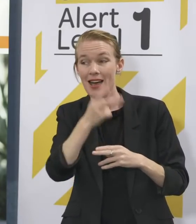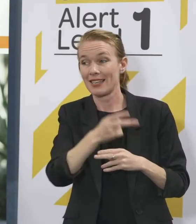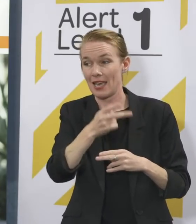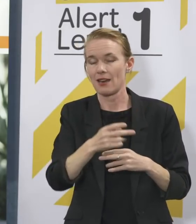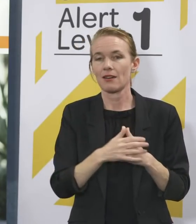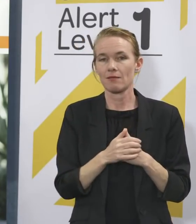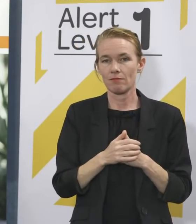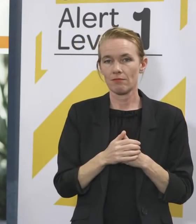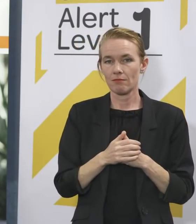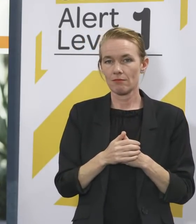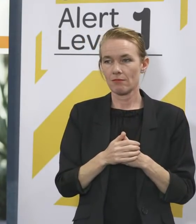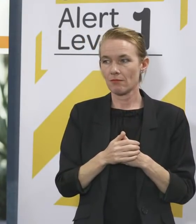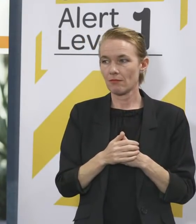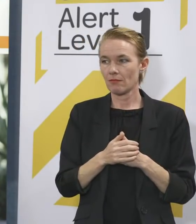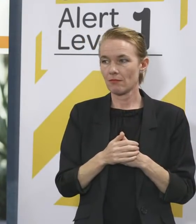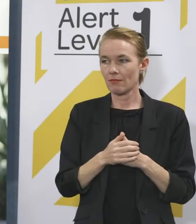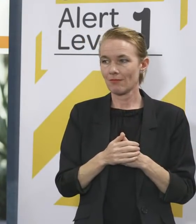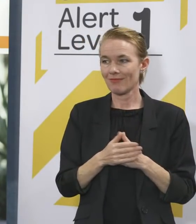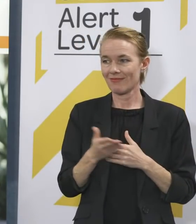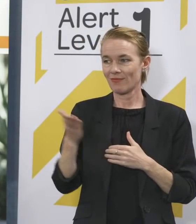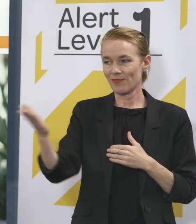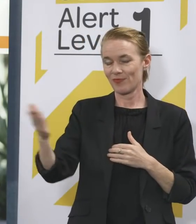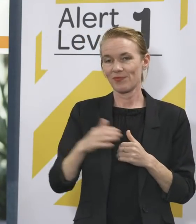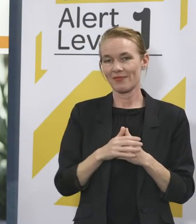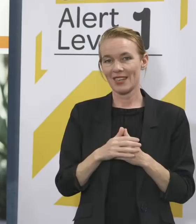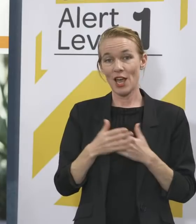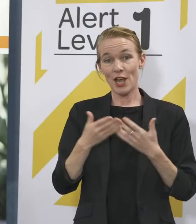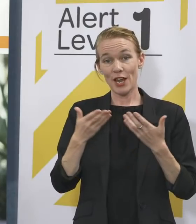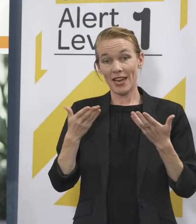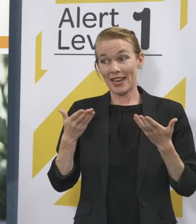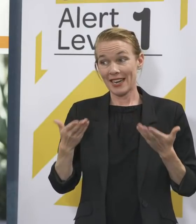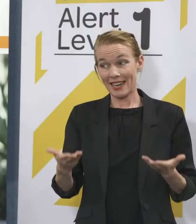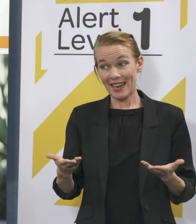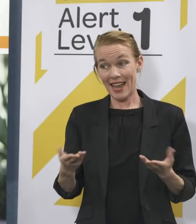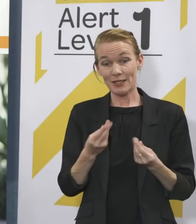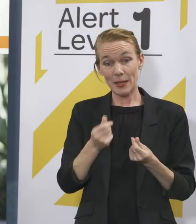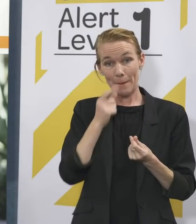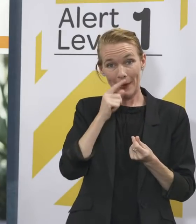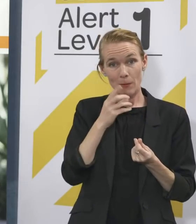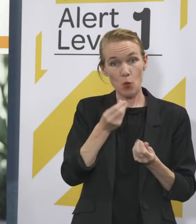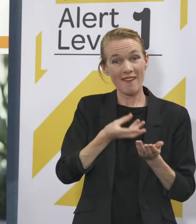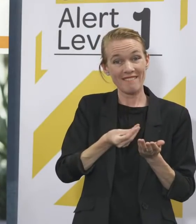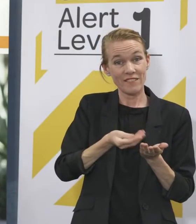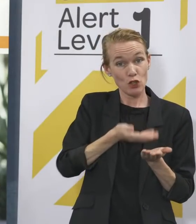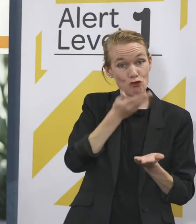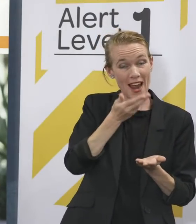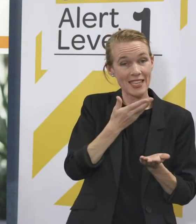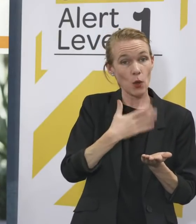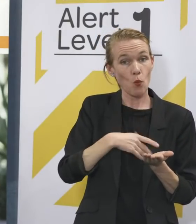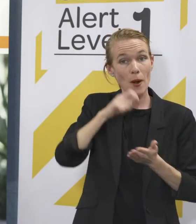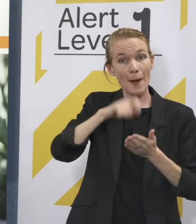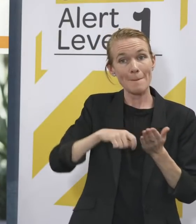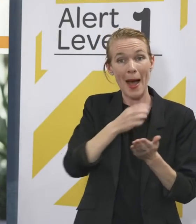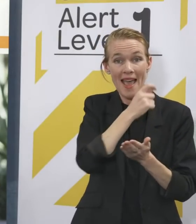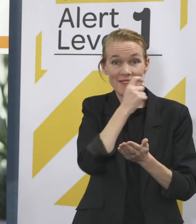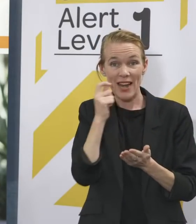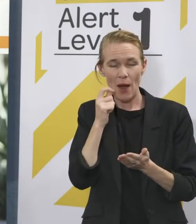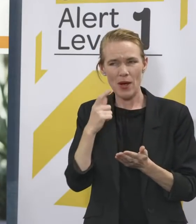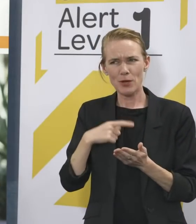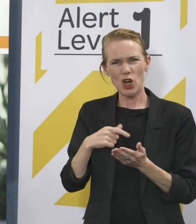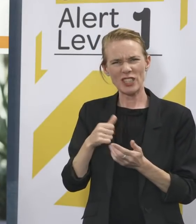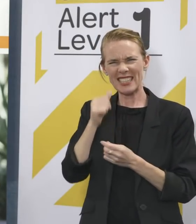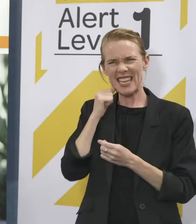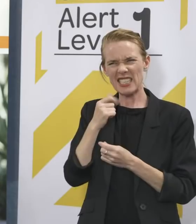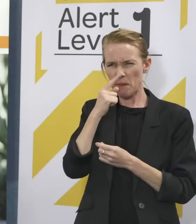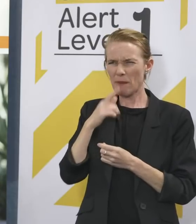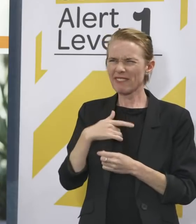on, to buy some flowers after how you were treated yesterday. Have you received any flowers, and would you like to? I haven't received any